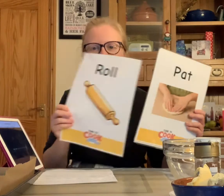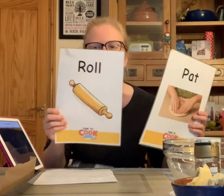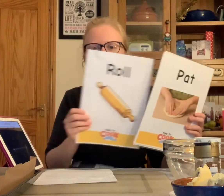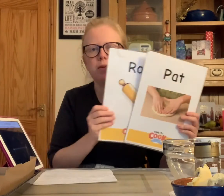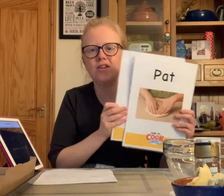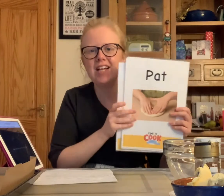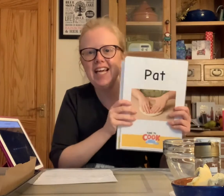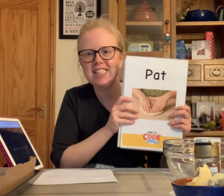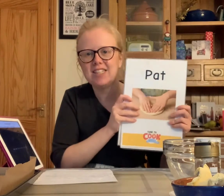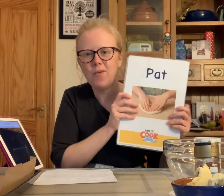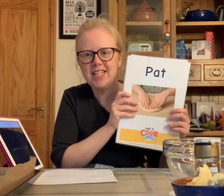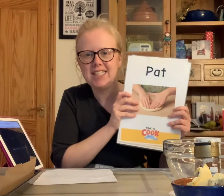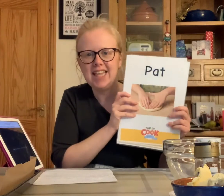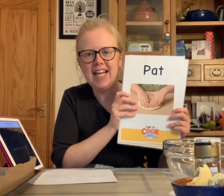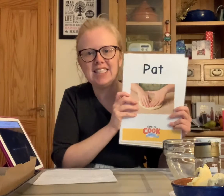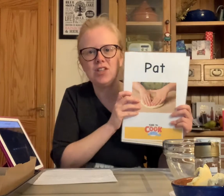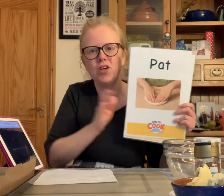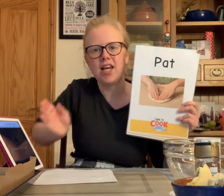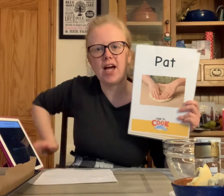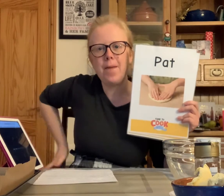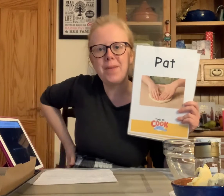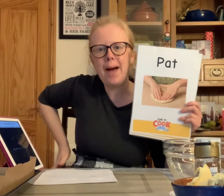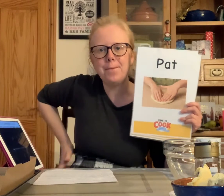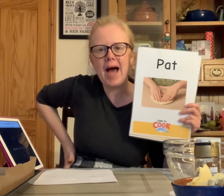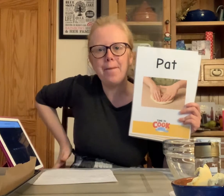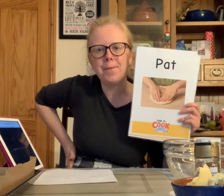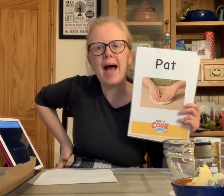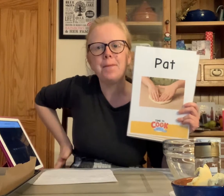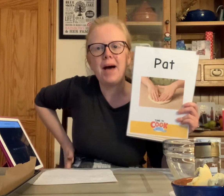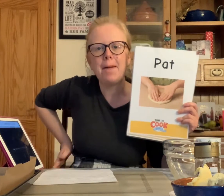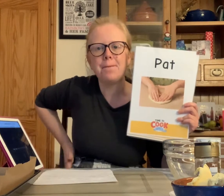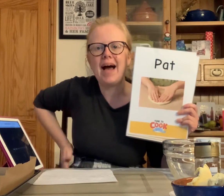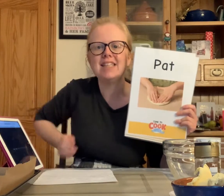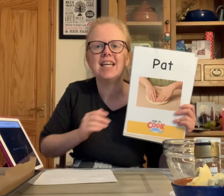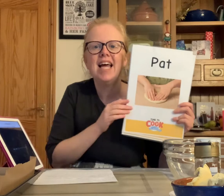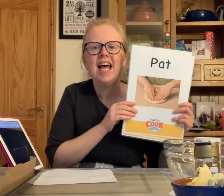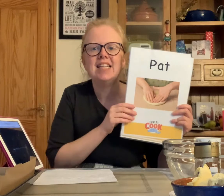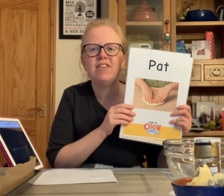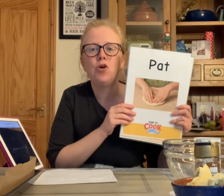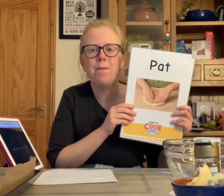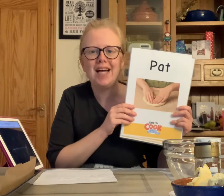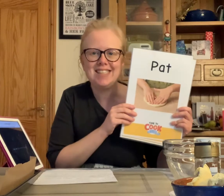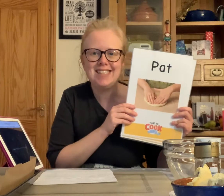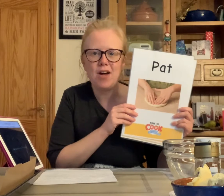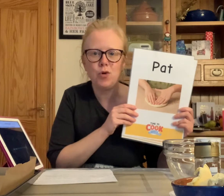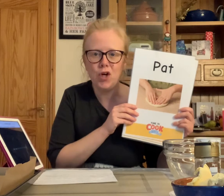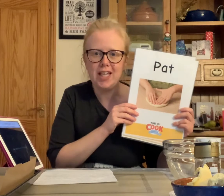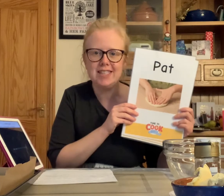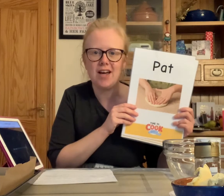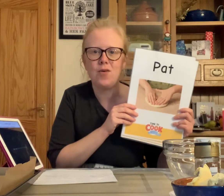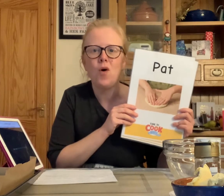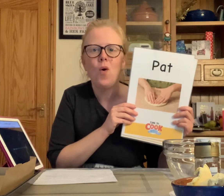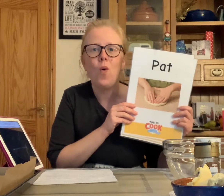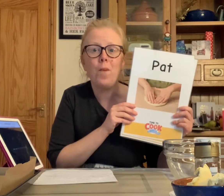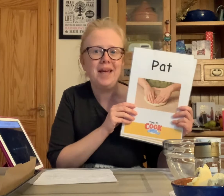last but not least, when you see this, you're going to go pat, pat, pat, pat, pat, as if you're patting down cookie dough or pizza